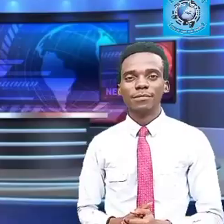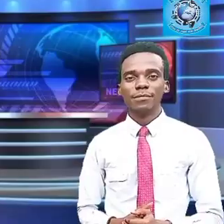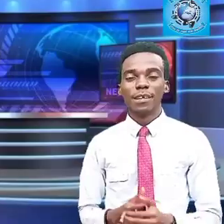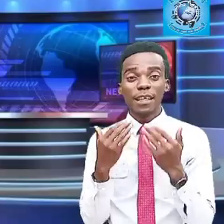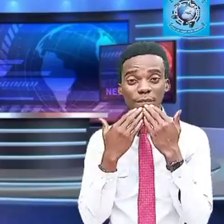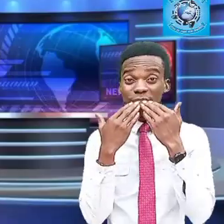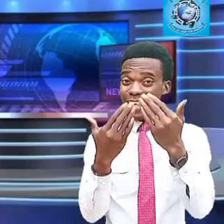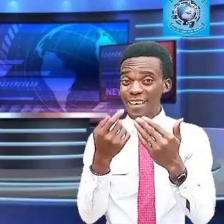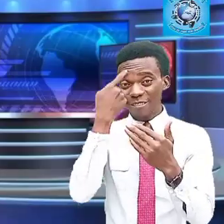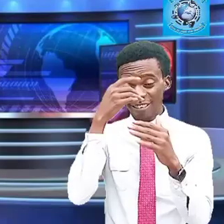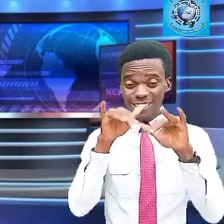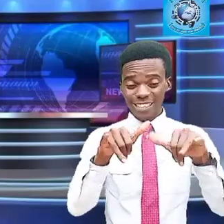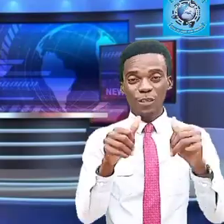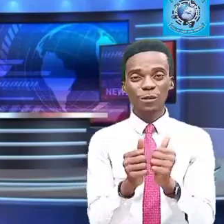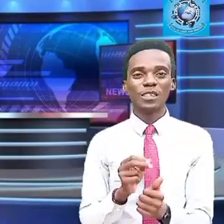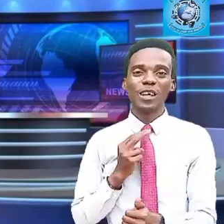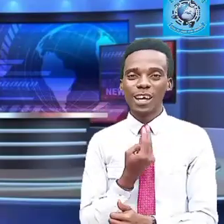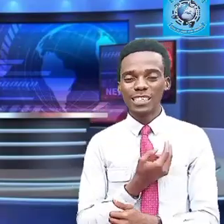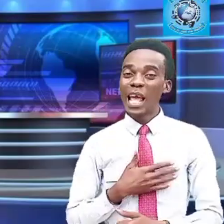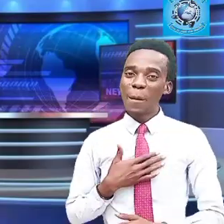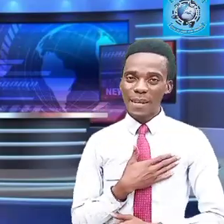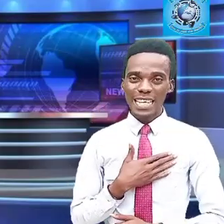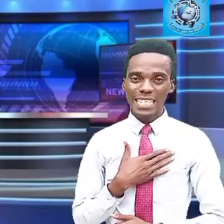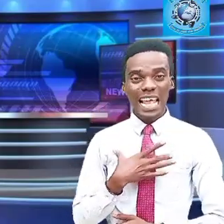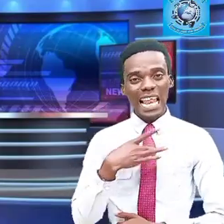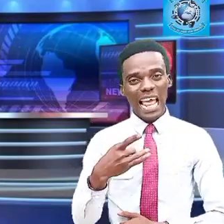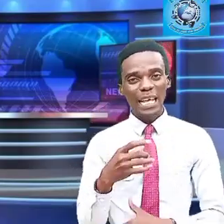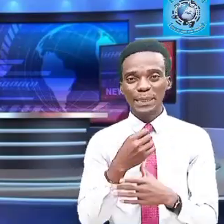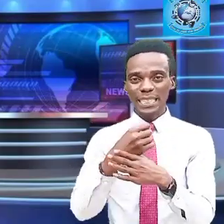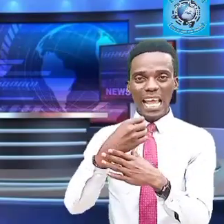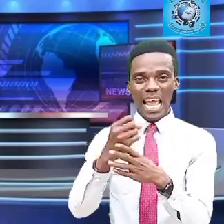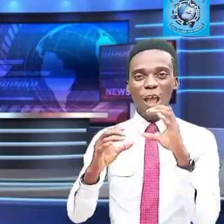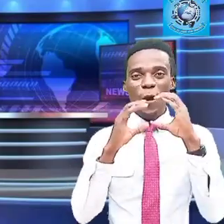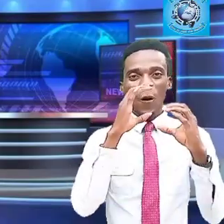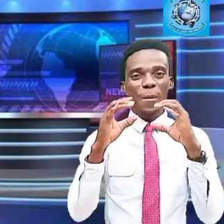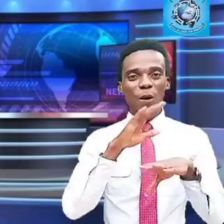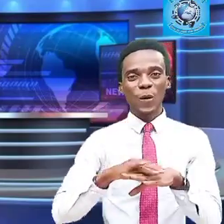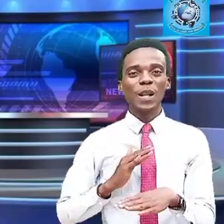Thank you for staying with us. Please kindly like, share, comment